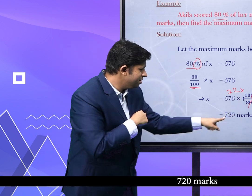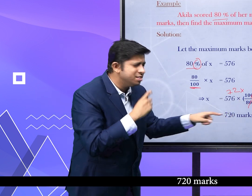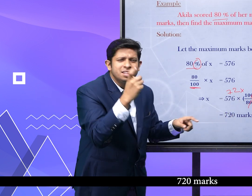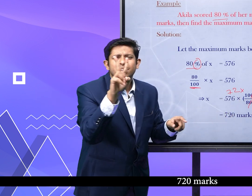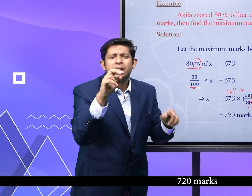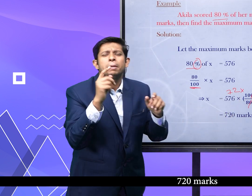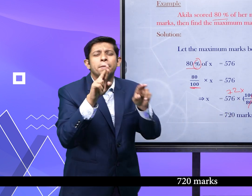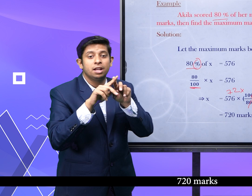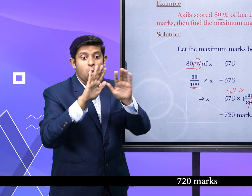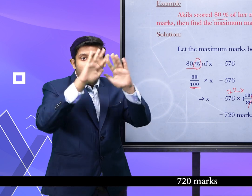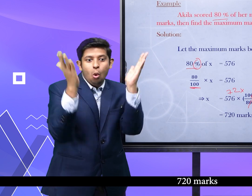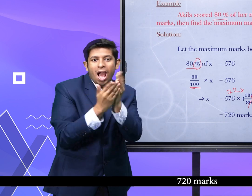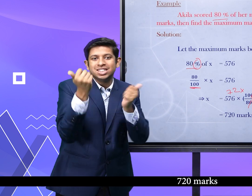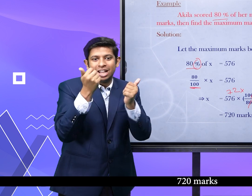720 marks.